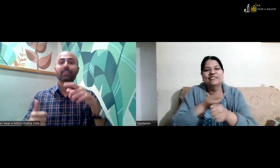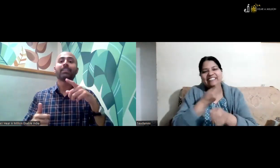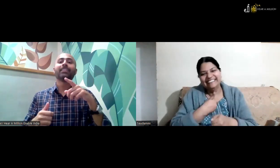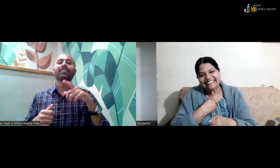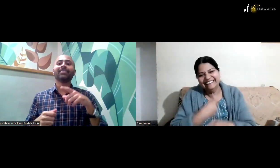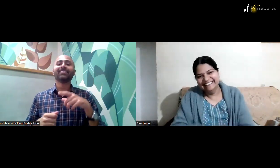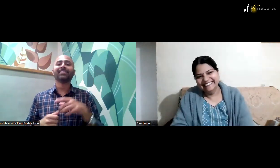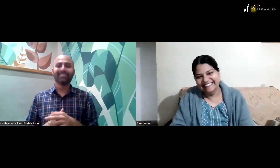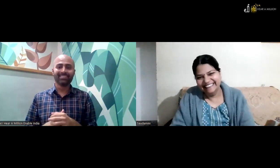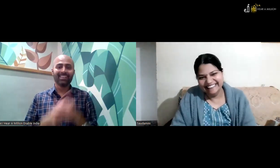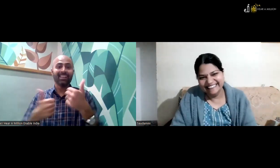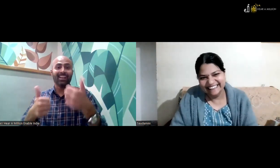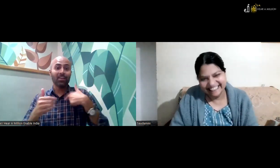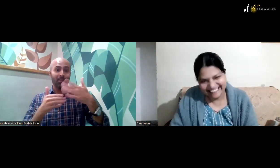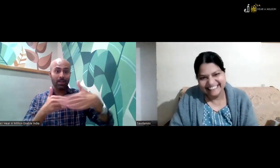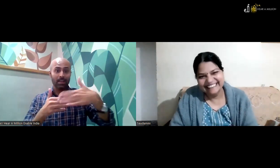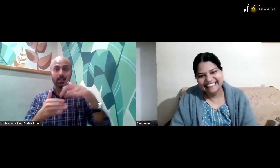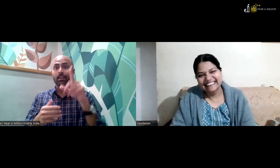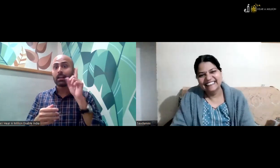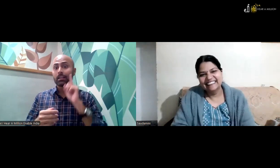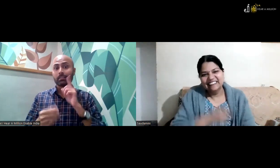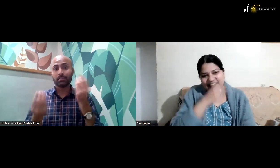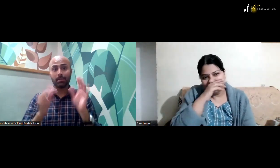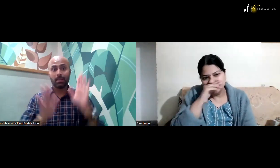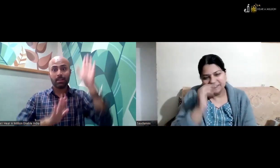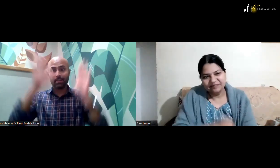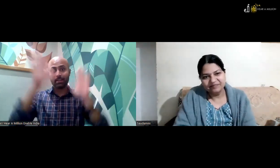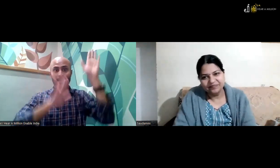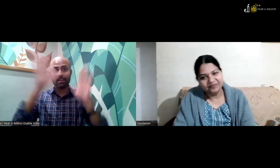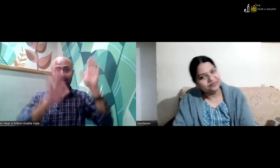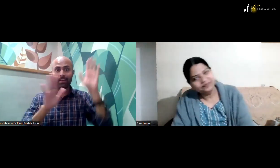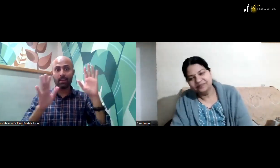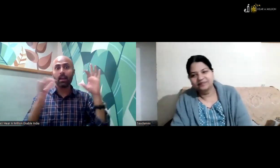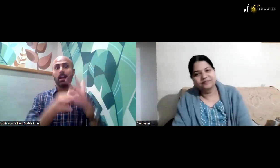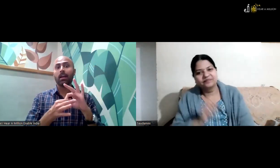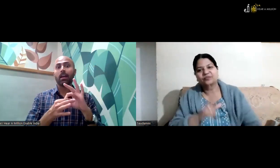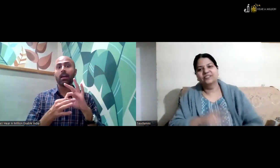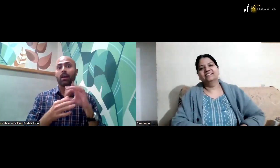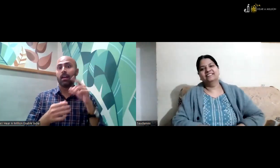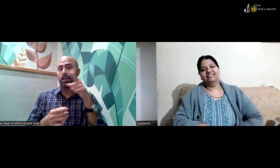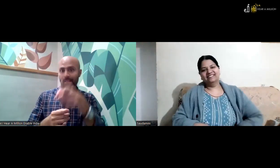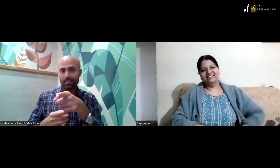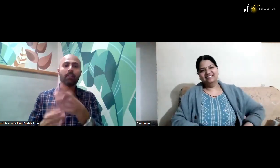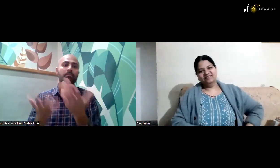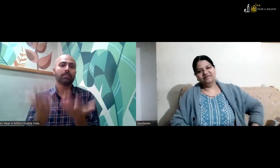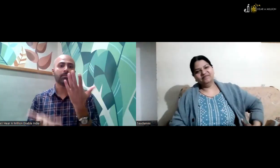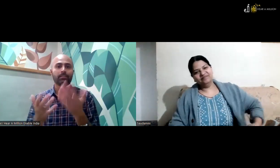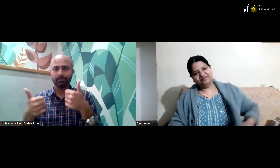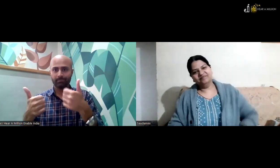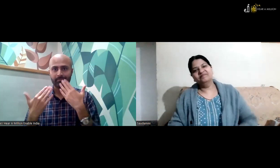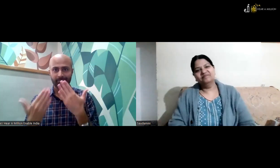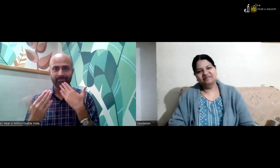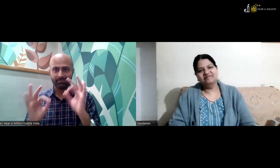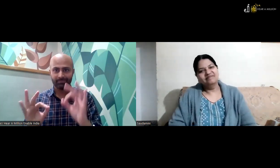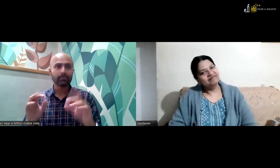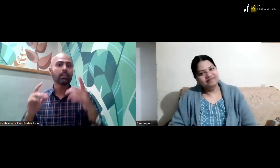were perfectly highlighted points by you, Sudhamini. So now we can also raise some questions from the